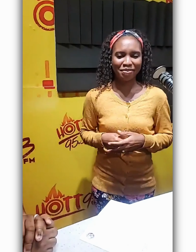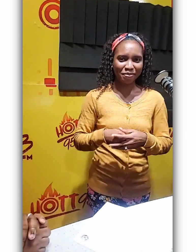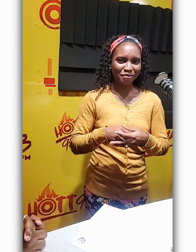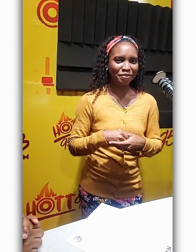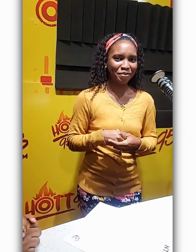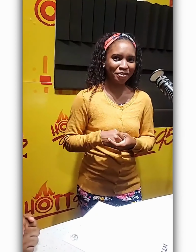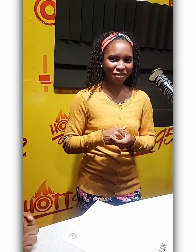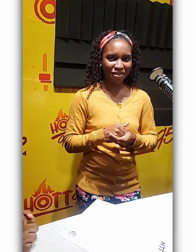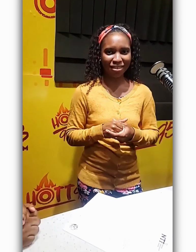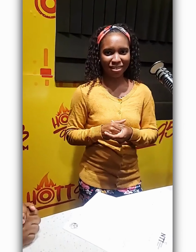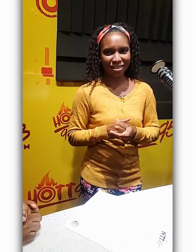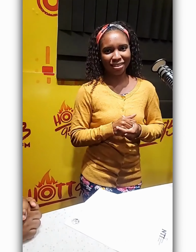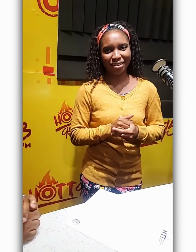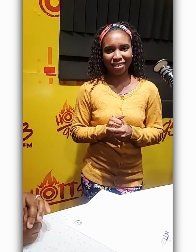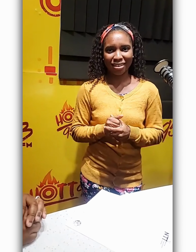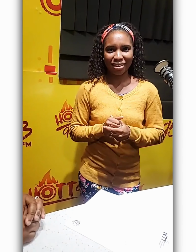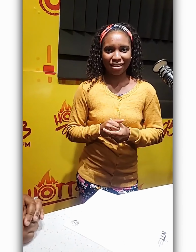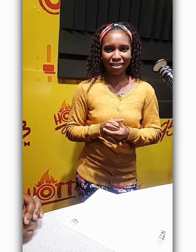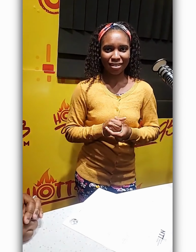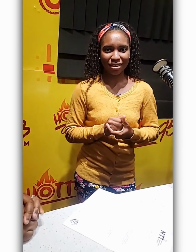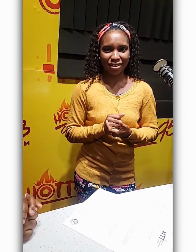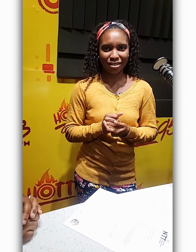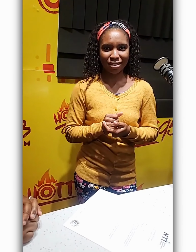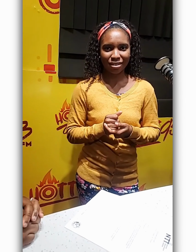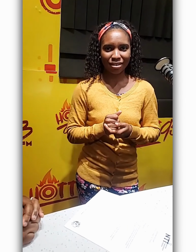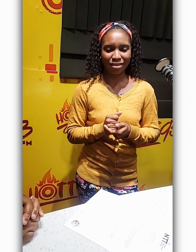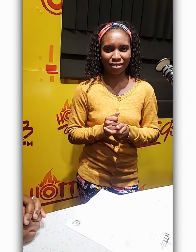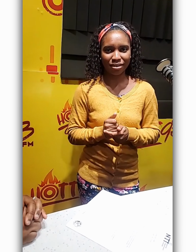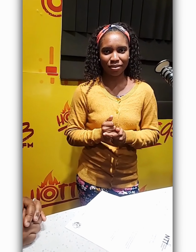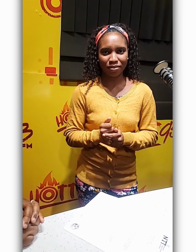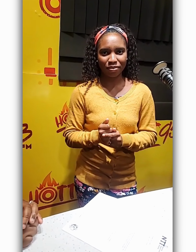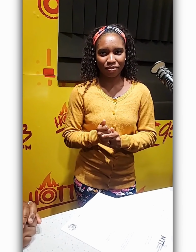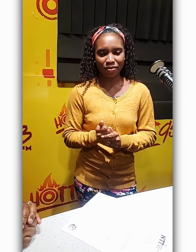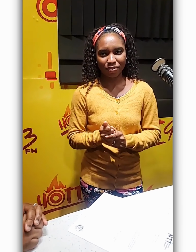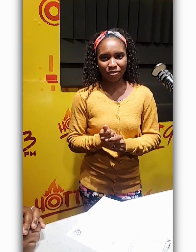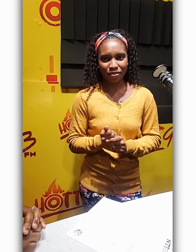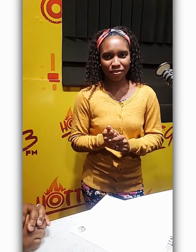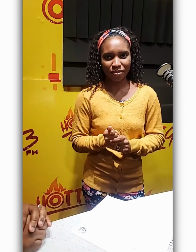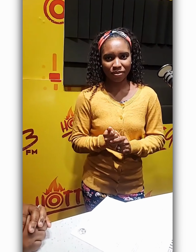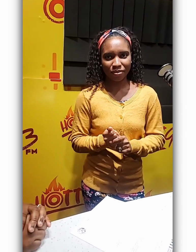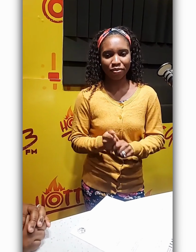Before he started on this journey, they had to notify the persons, the airline before.